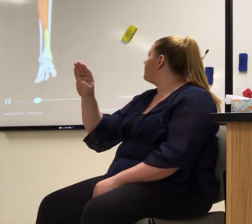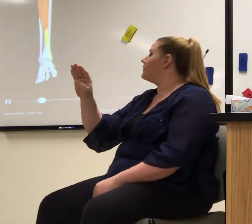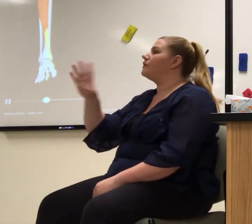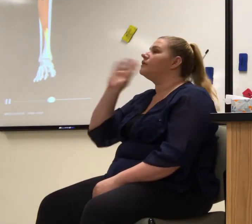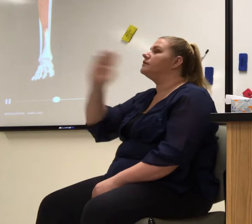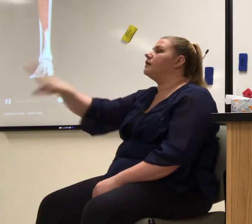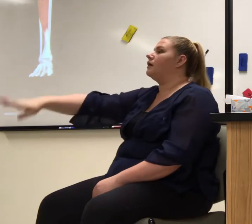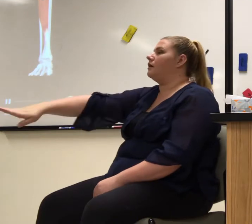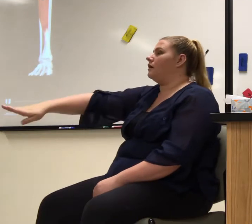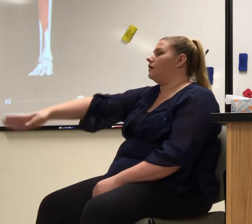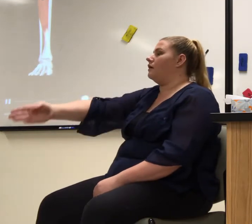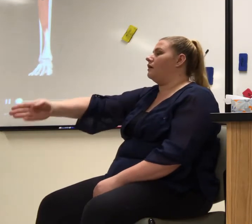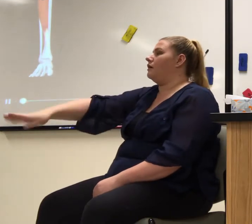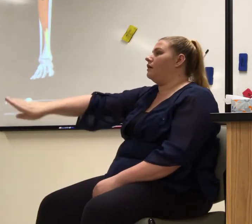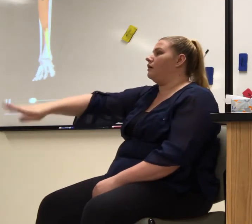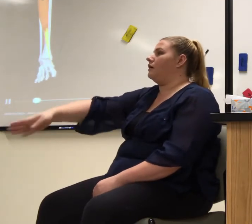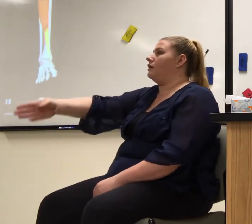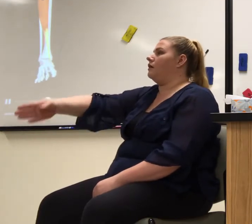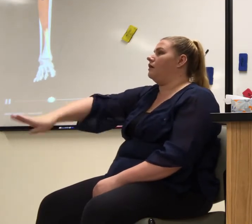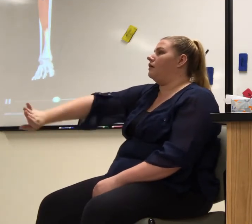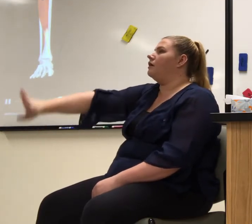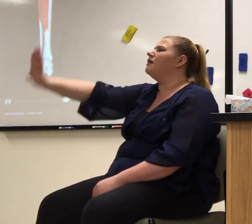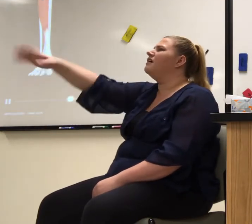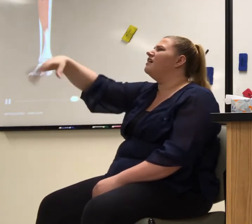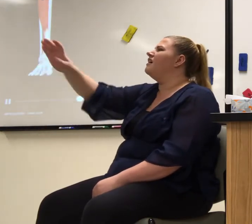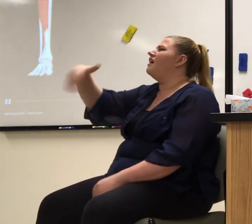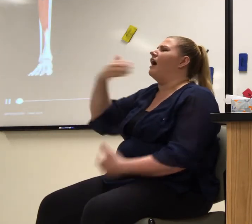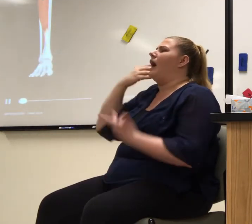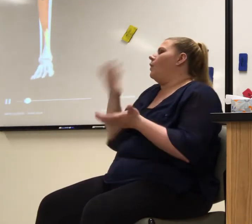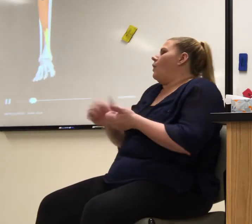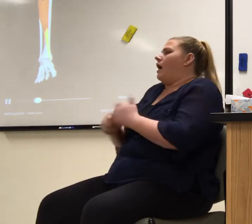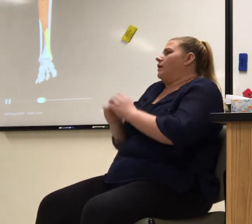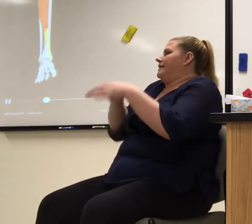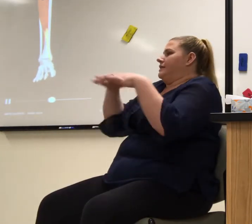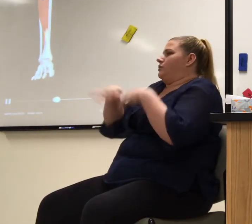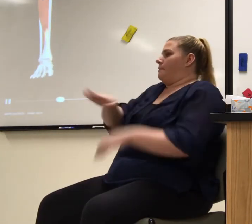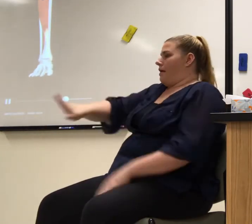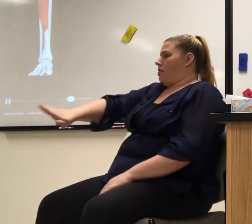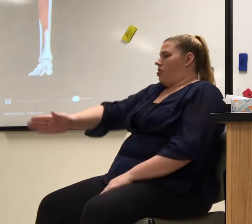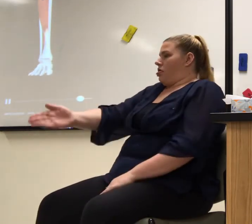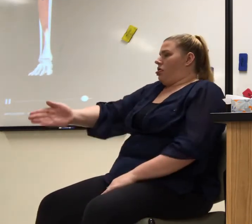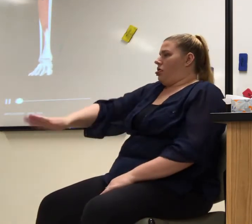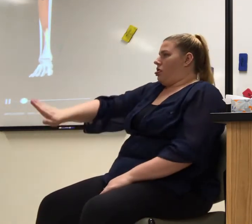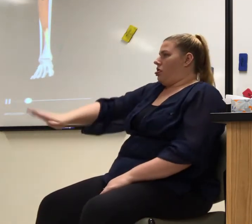So see that? I don't know how you describe that. Turn foot in.